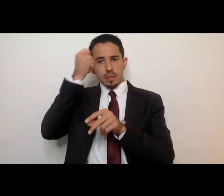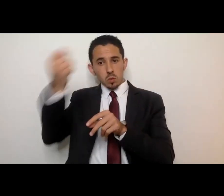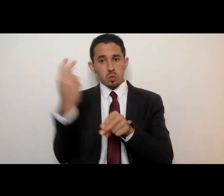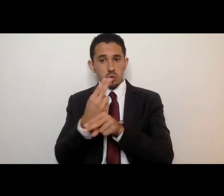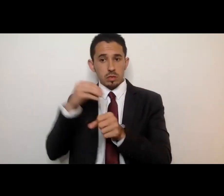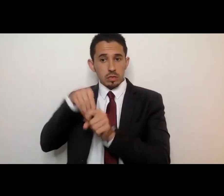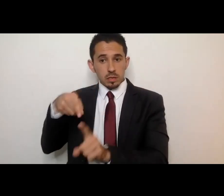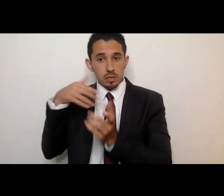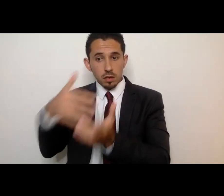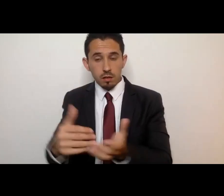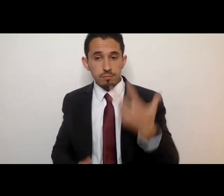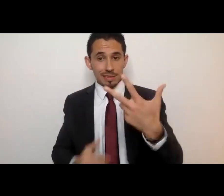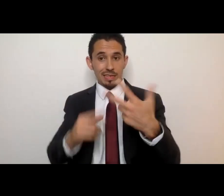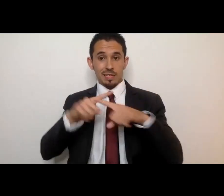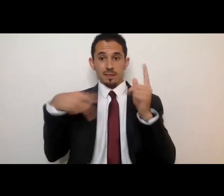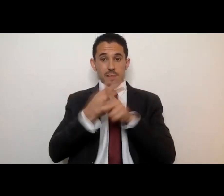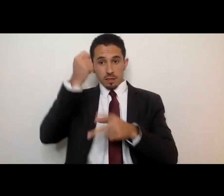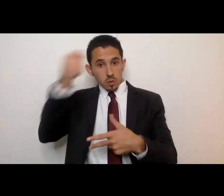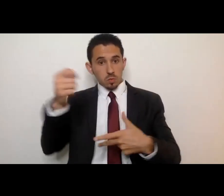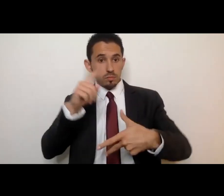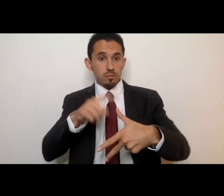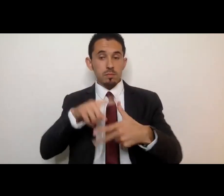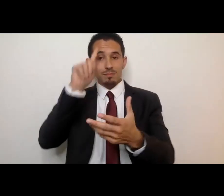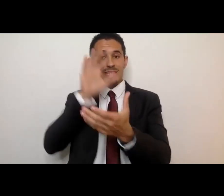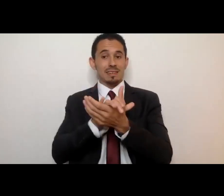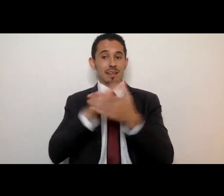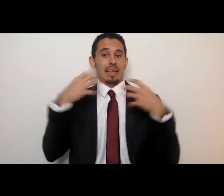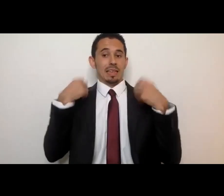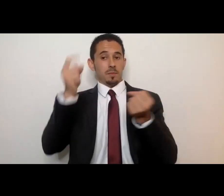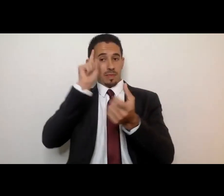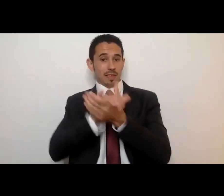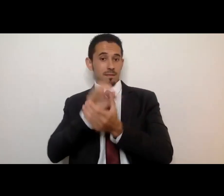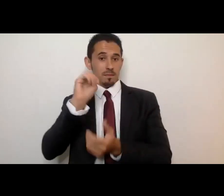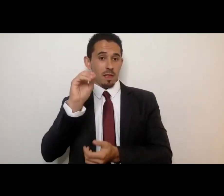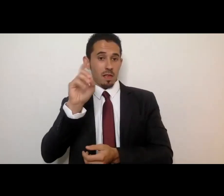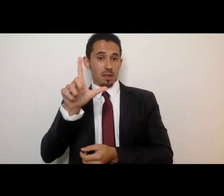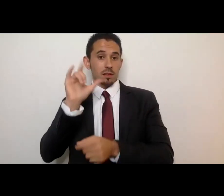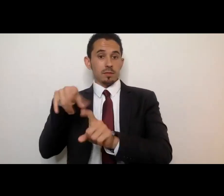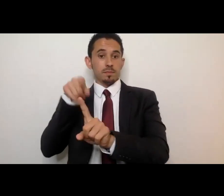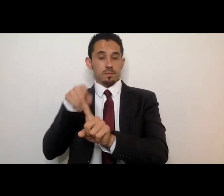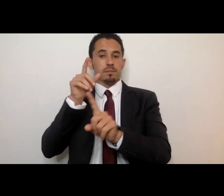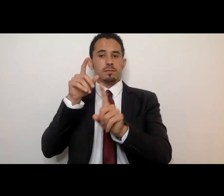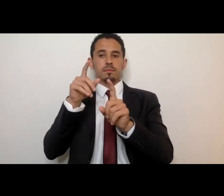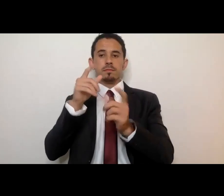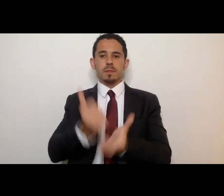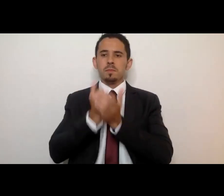to take a step back and think of the theories that are used in this study. One of them is the health belief